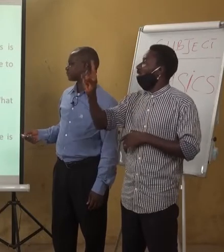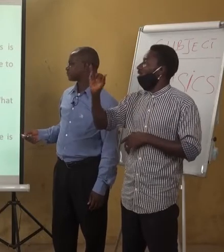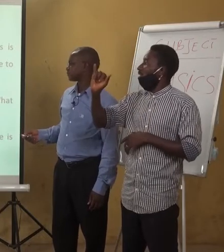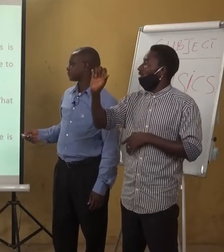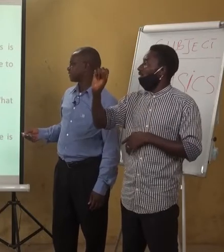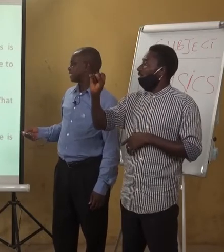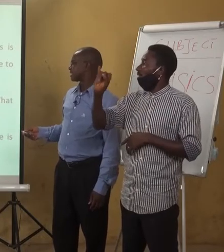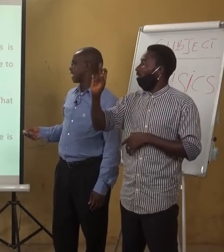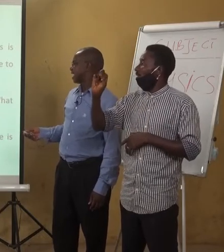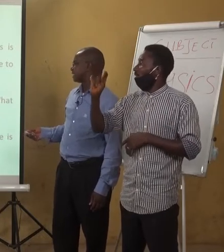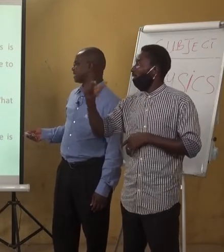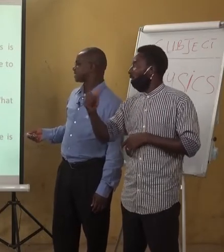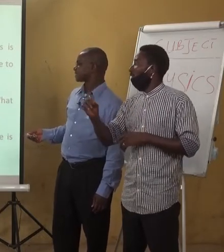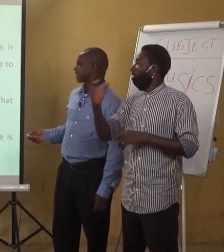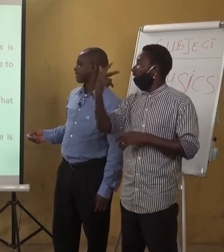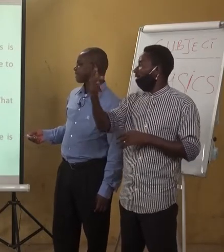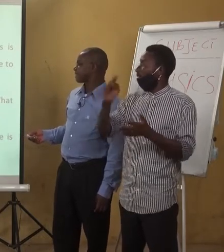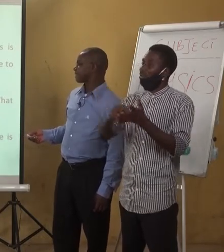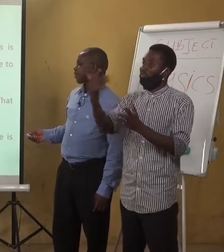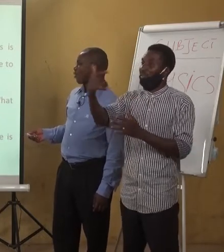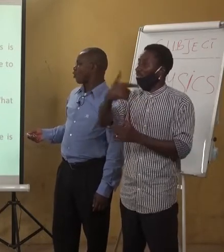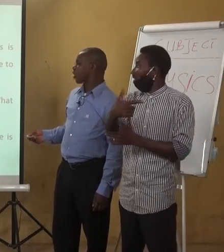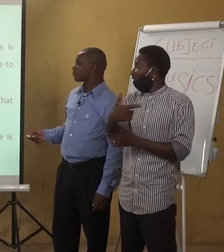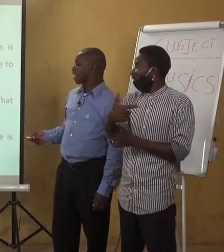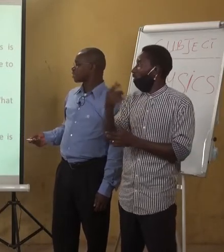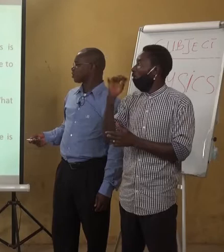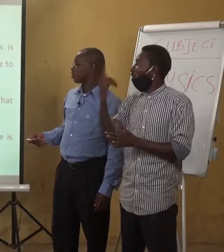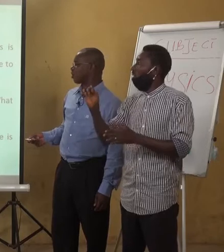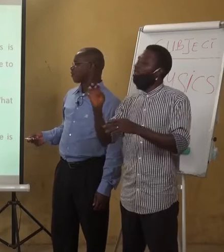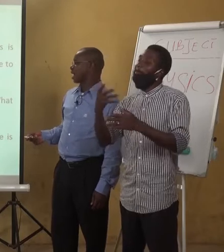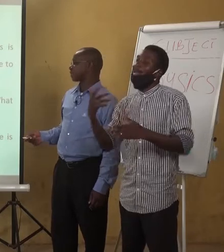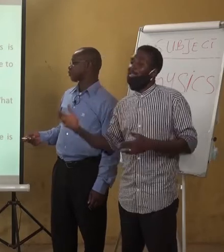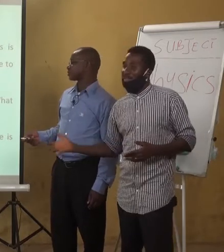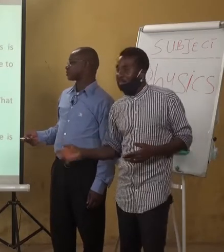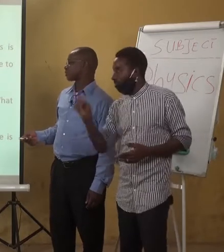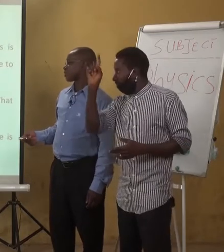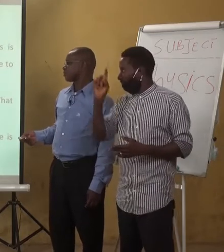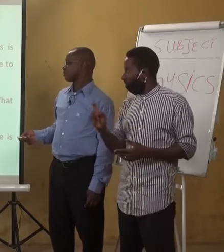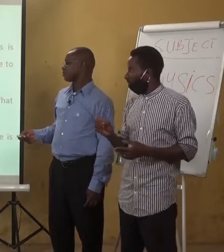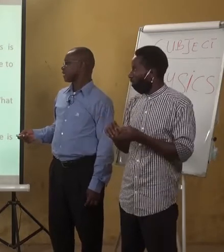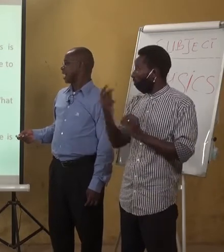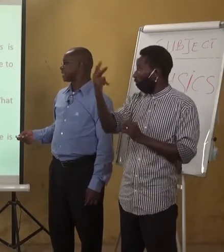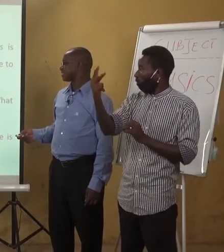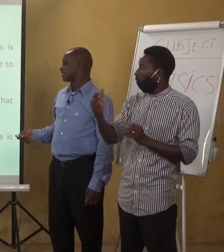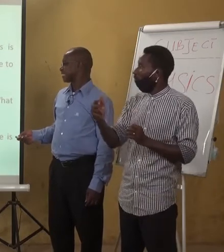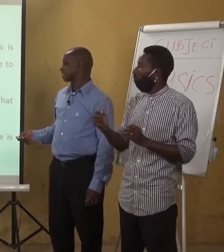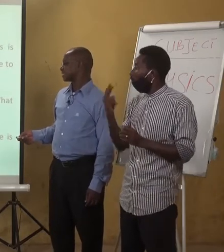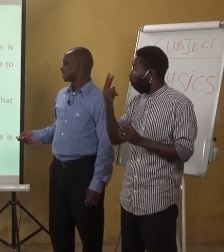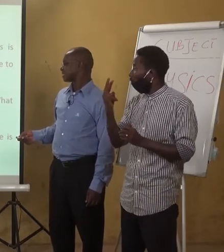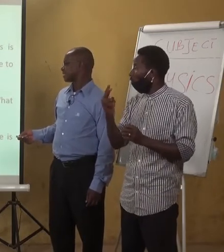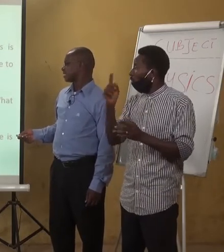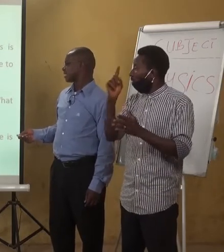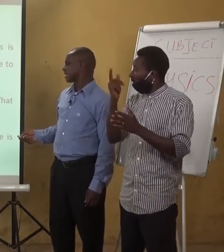element is 9 days. What fraction of atoms has